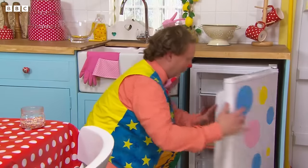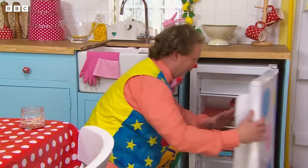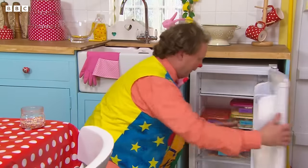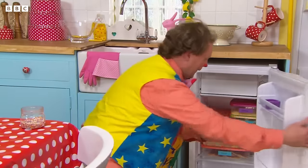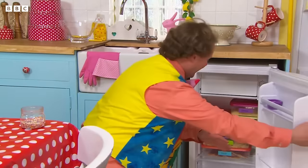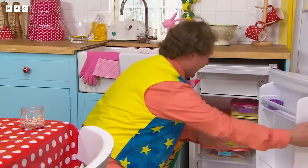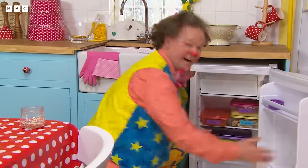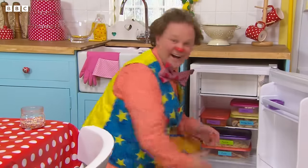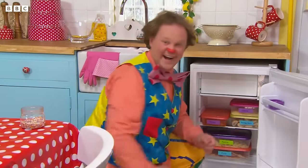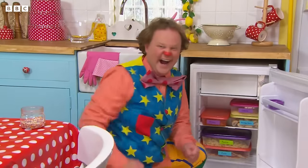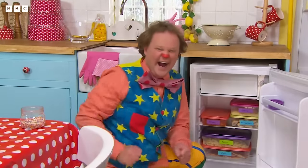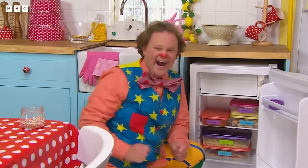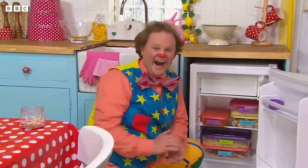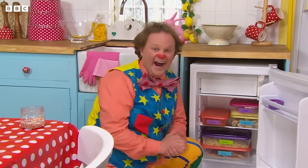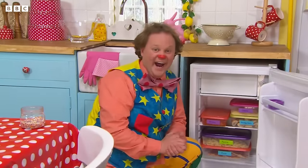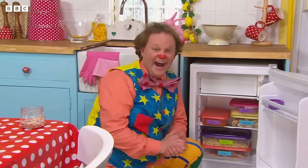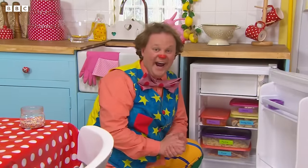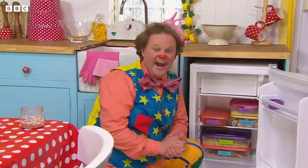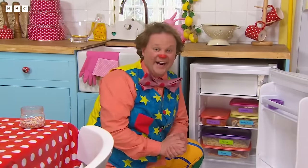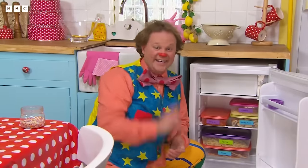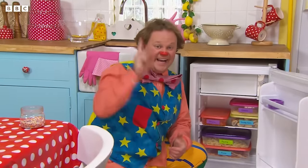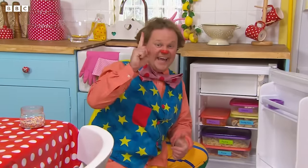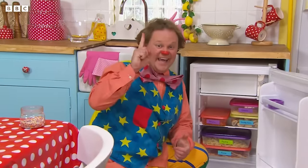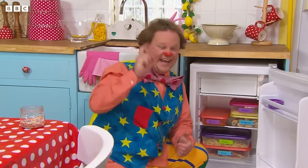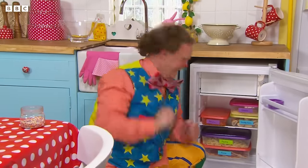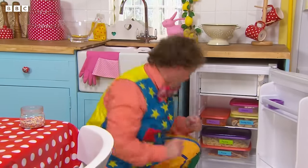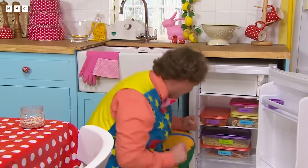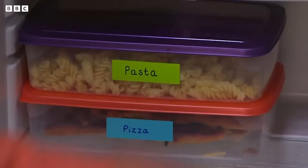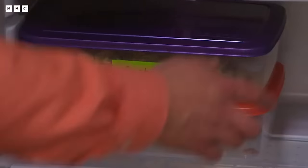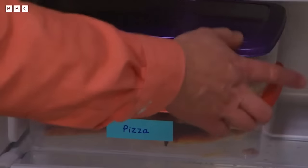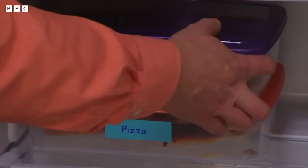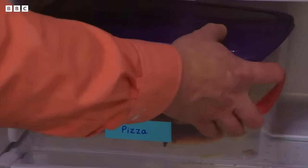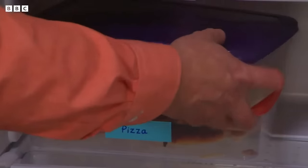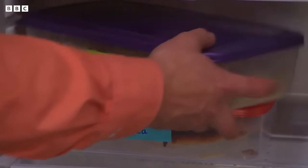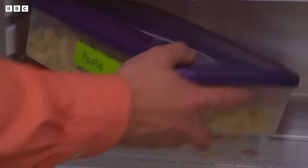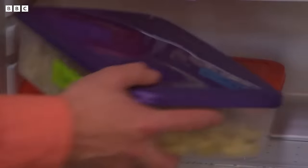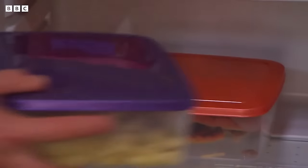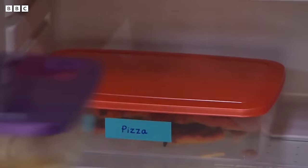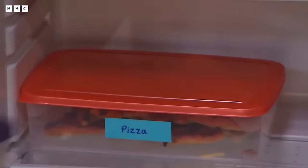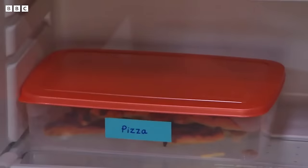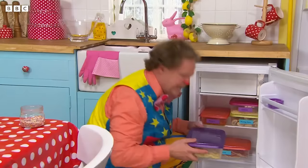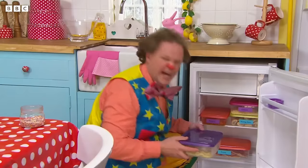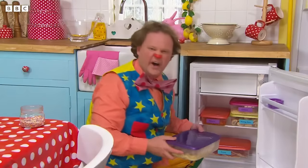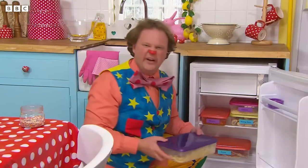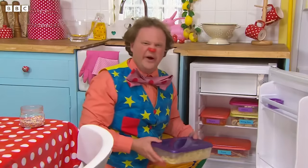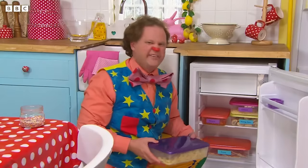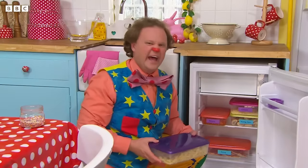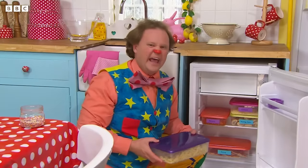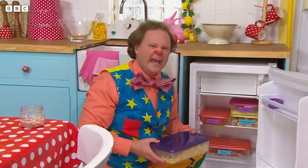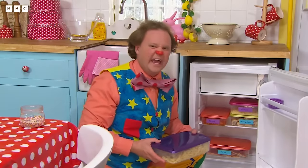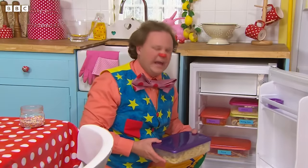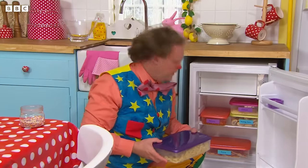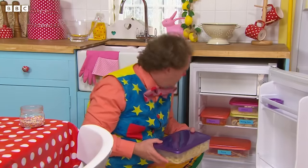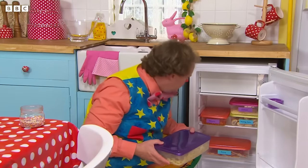Oh. Is there any jelly left? Jelly! Oh, what have we got here? No, no jelly.